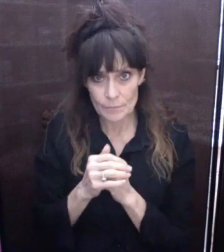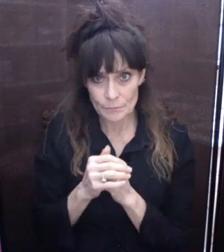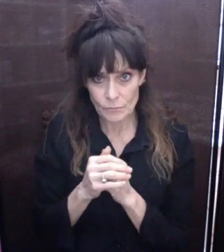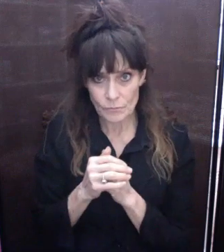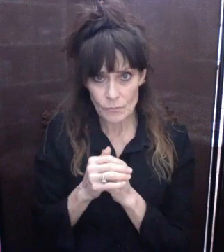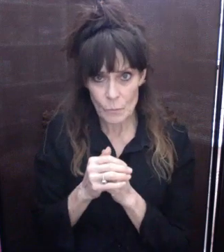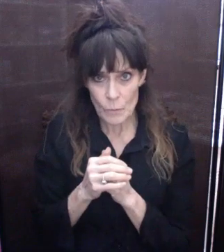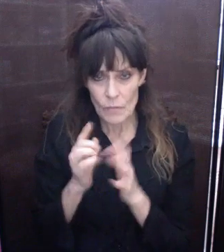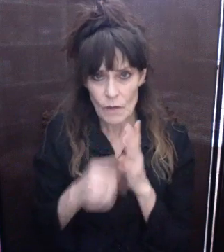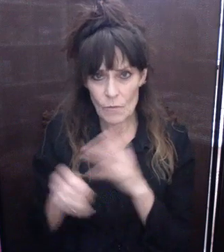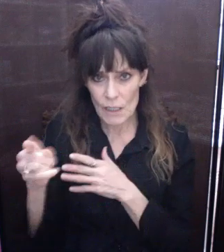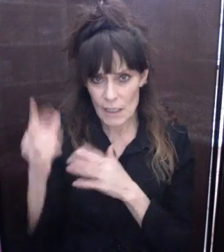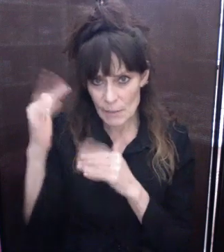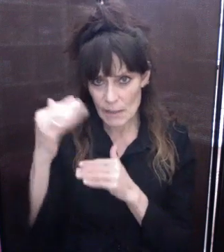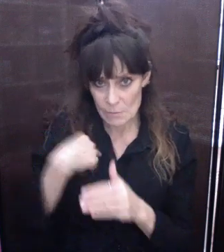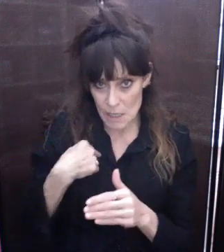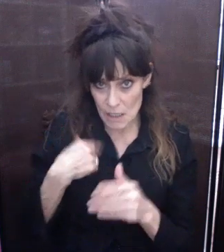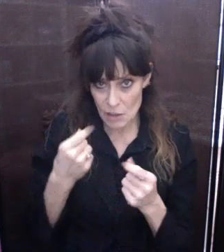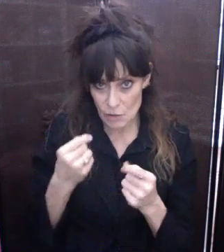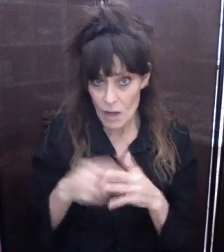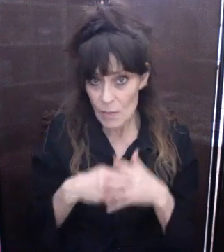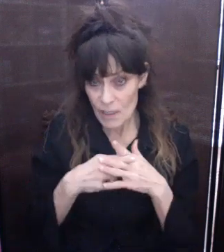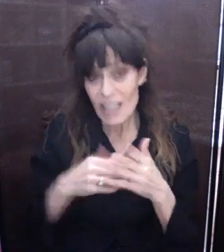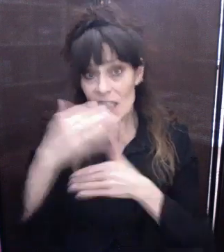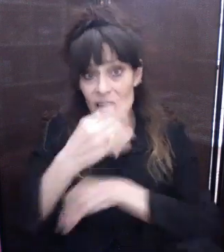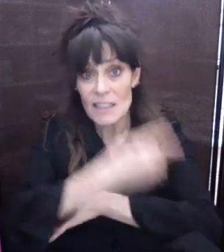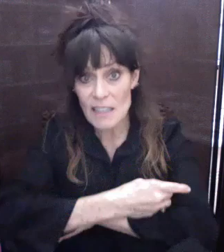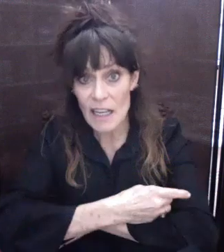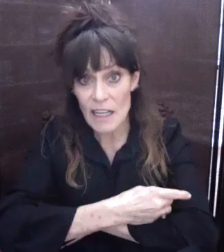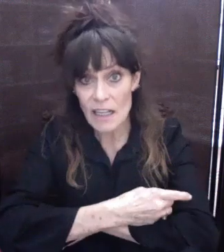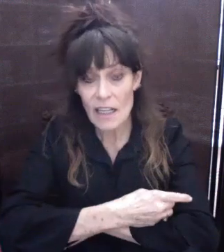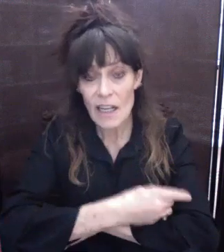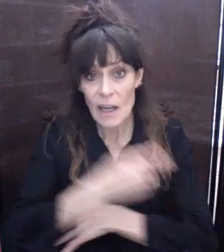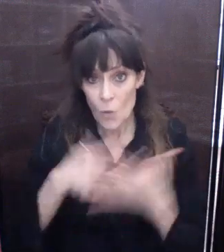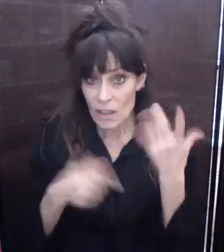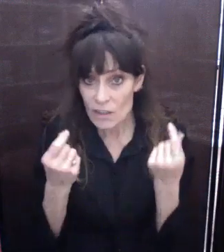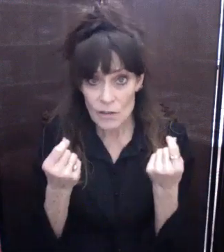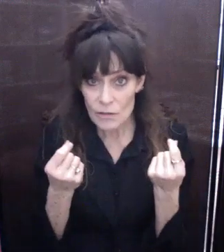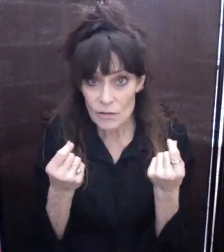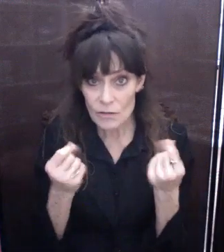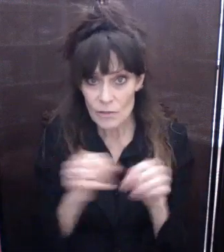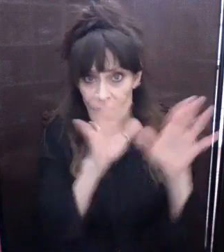of what he expected me to do beginning the next day. And the first of those was quite obviously not to pick up a drink the next